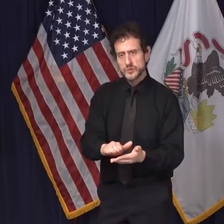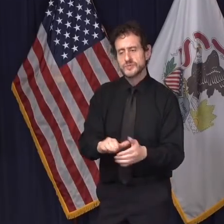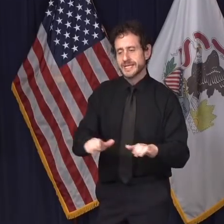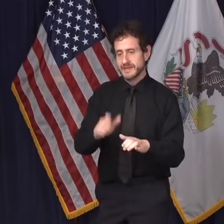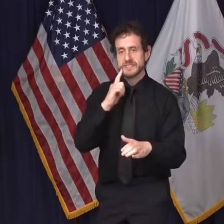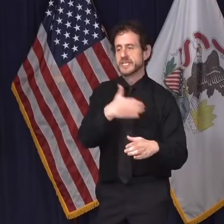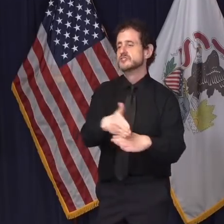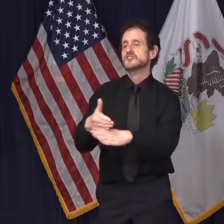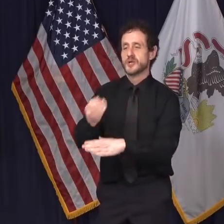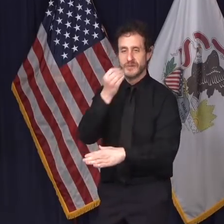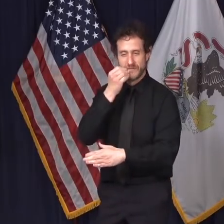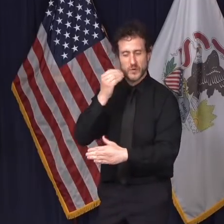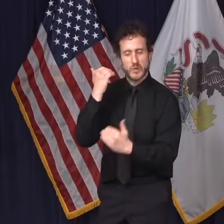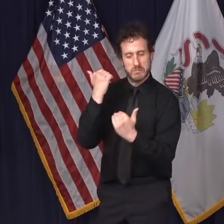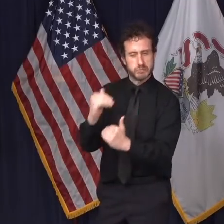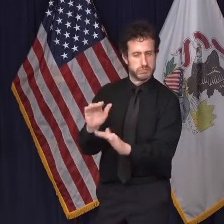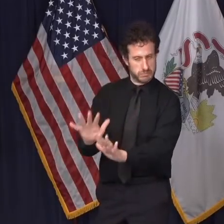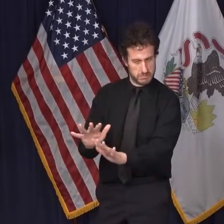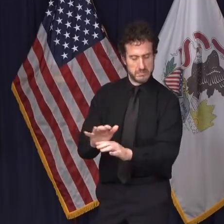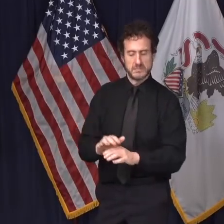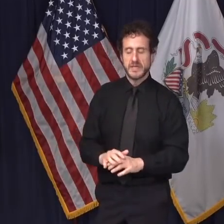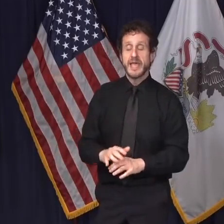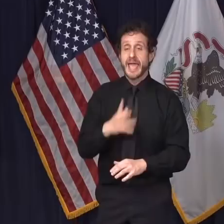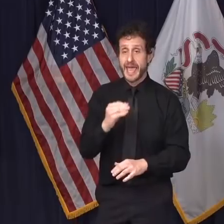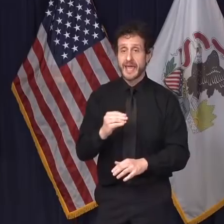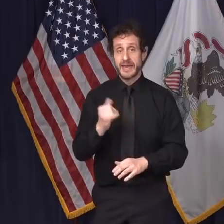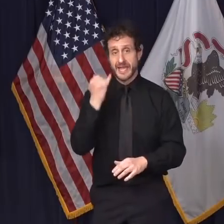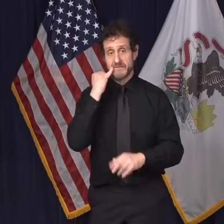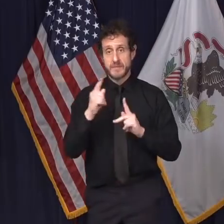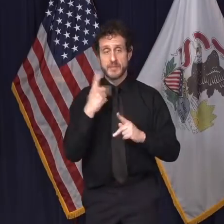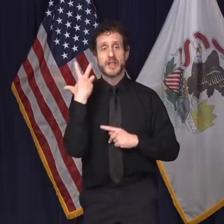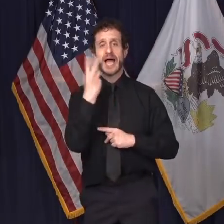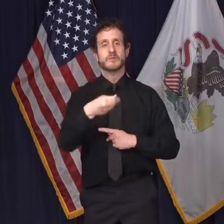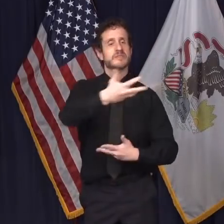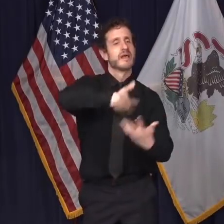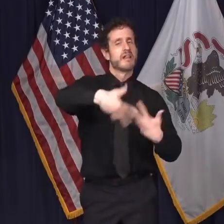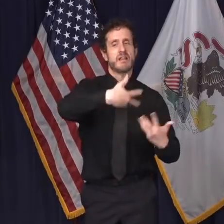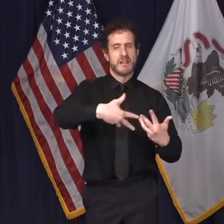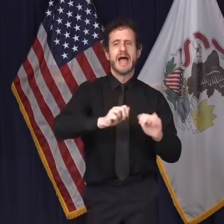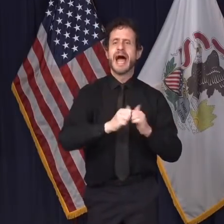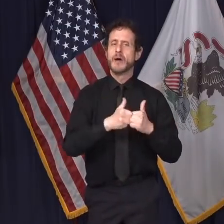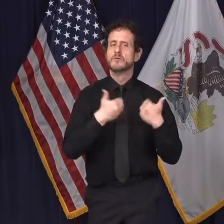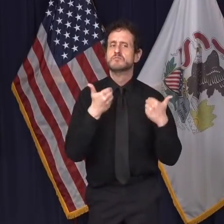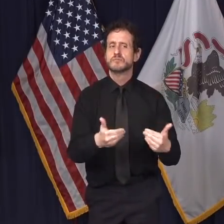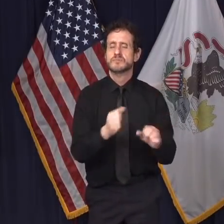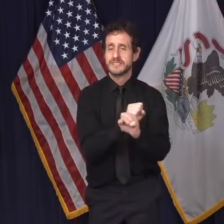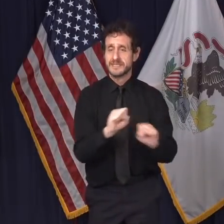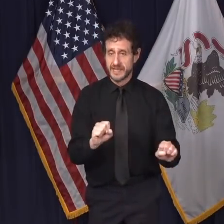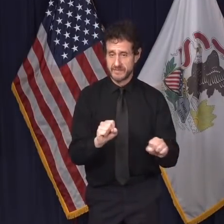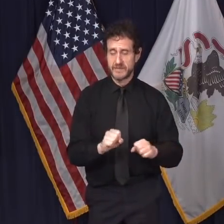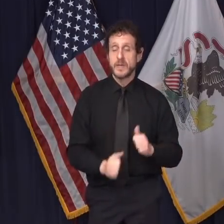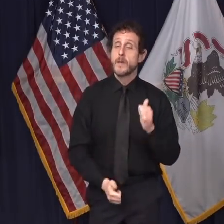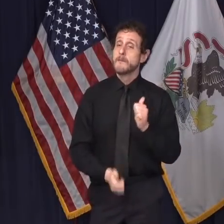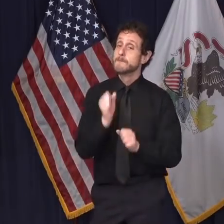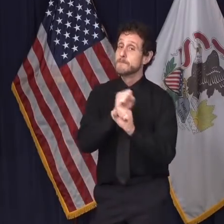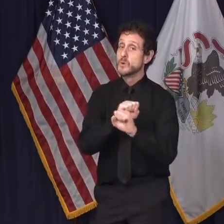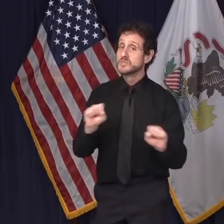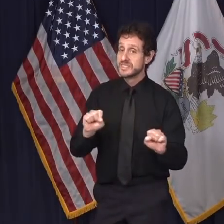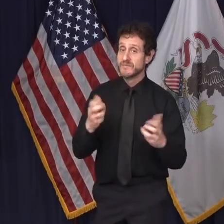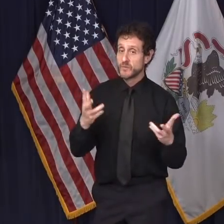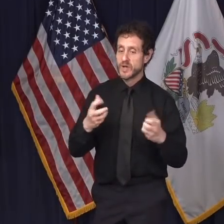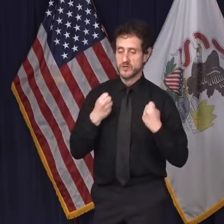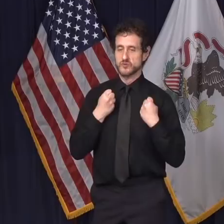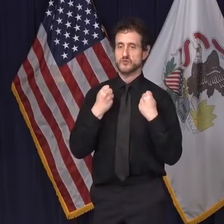food, and the safe conduct of outdoor congregating. The safest options remain remote